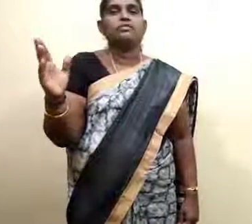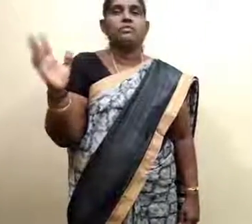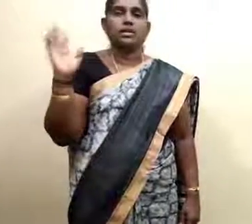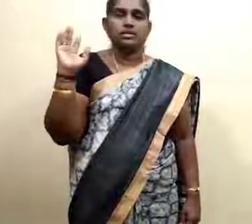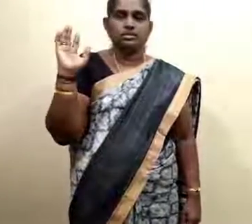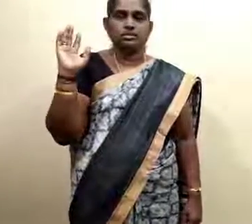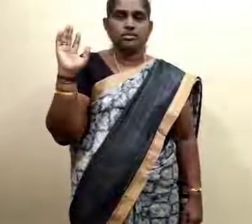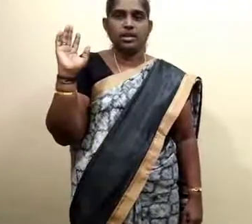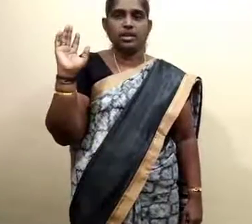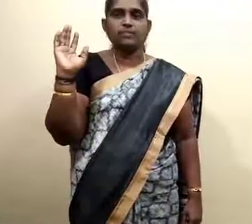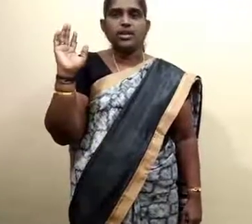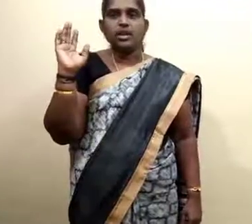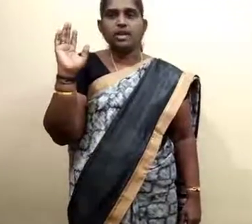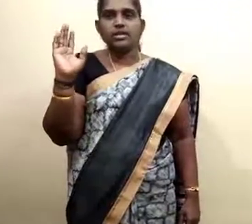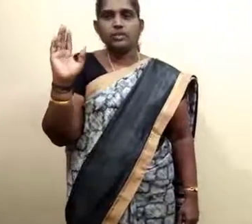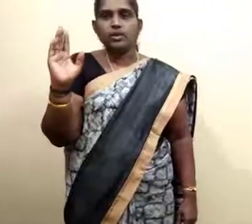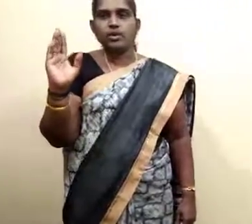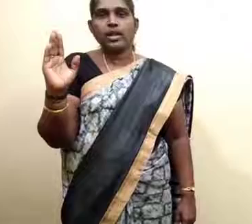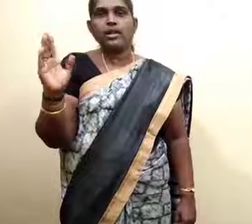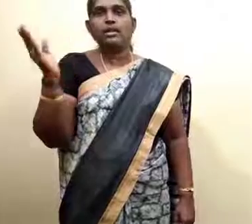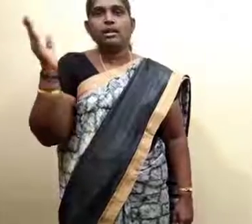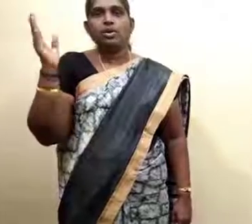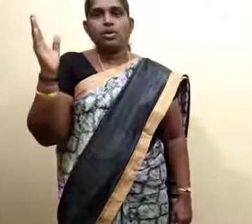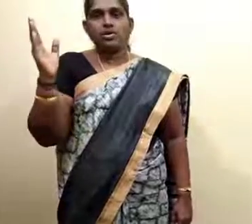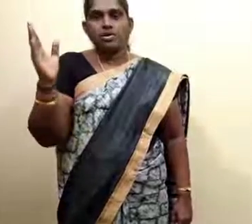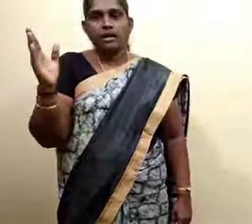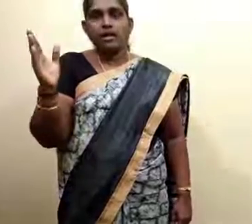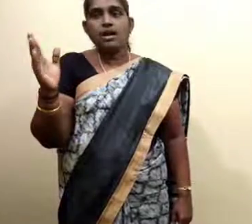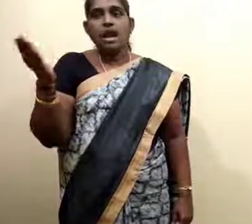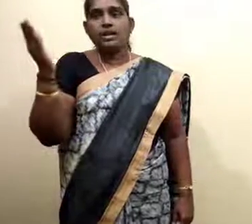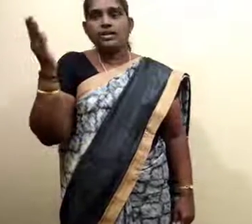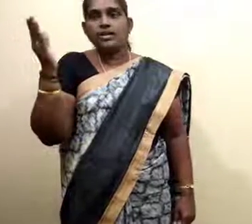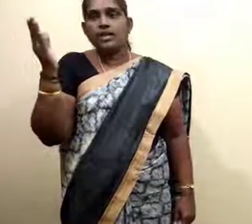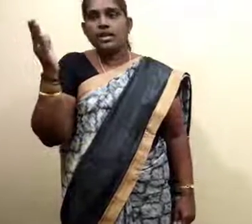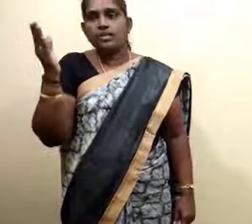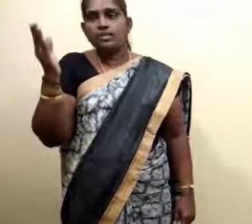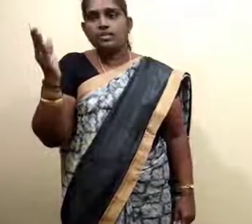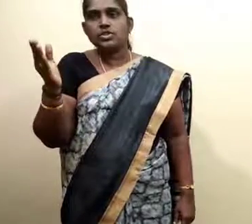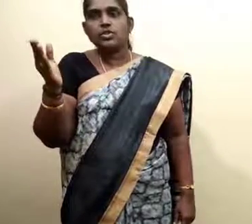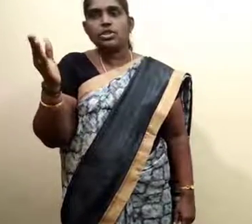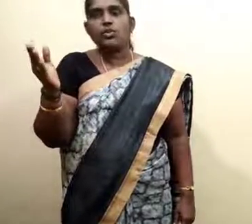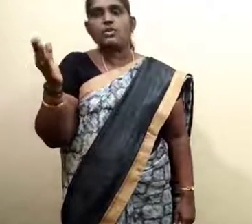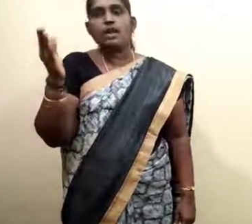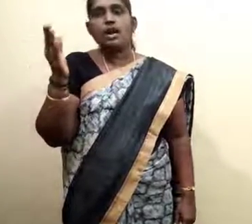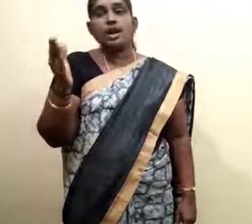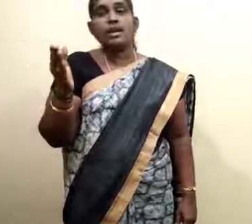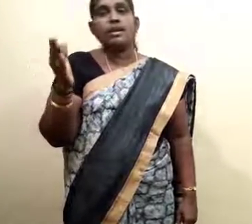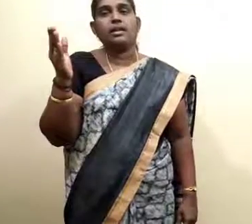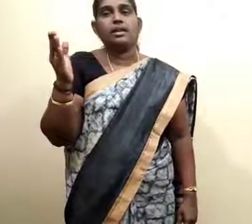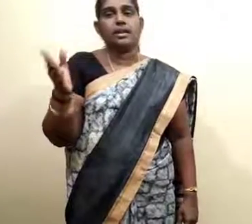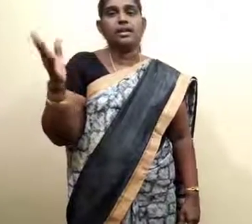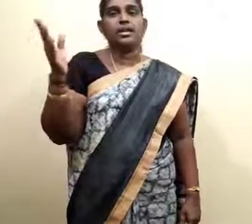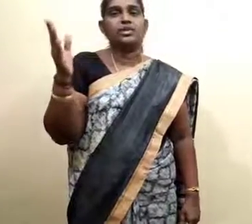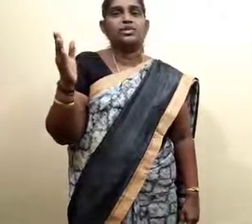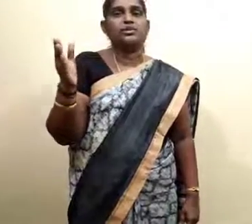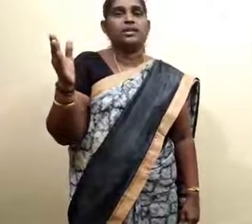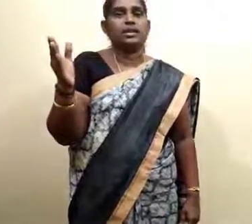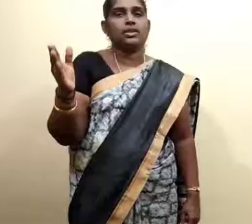of miners. Exploding was there, and this explosion was high, leading to the death